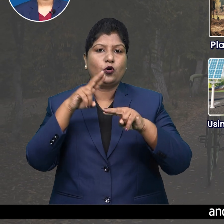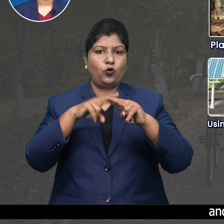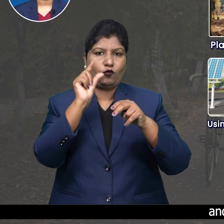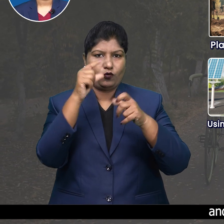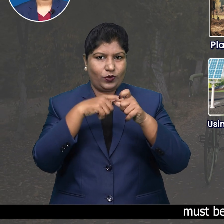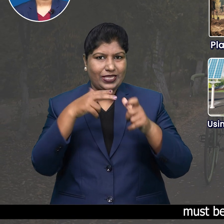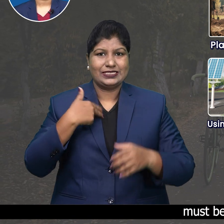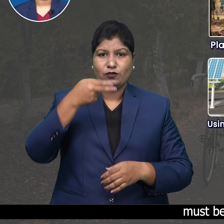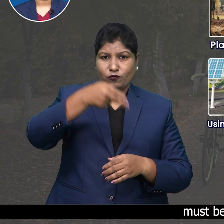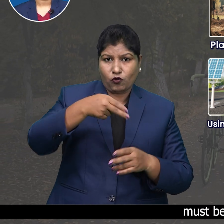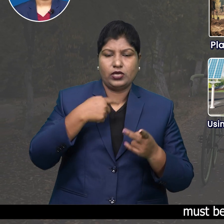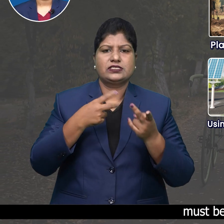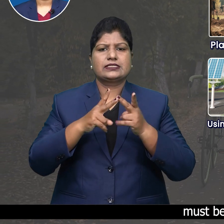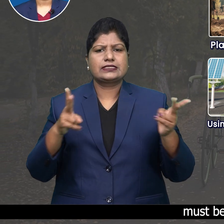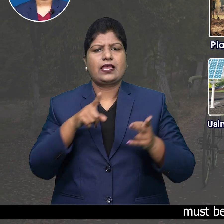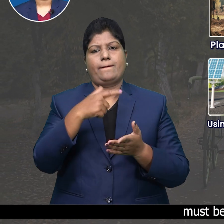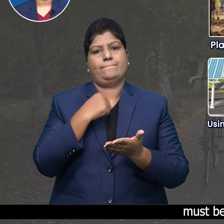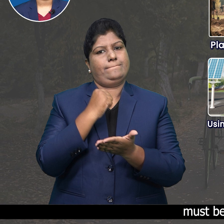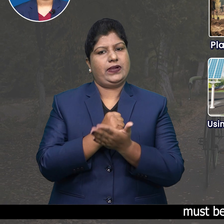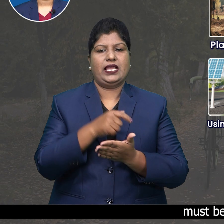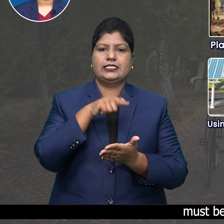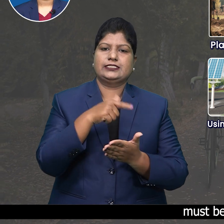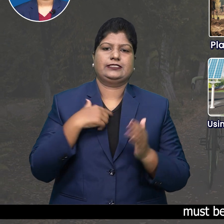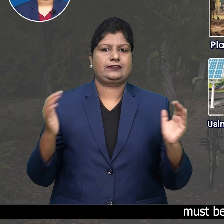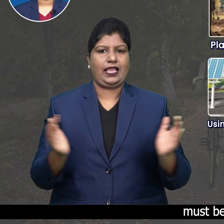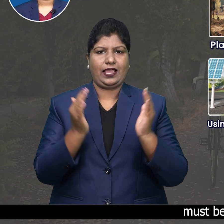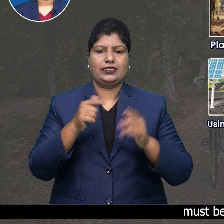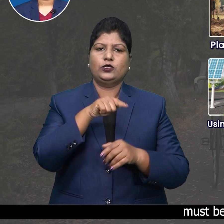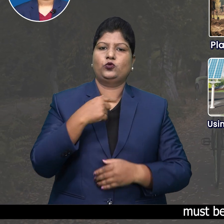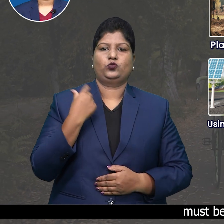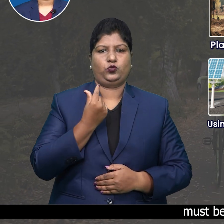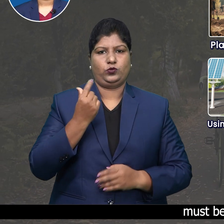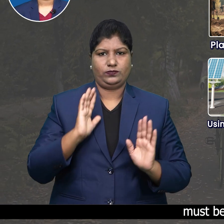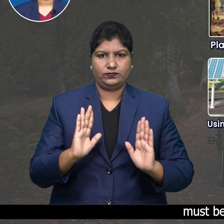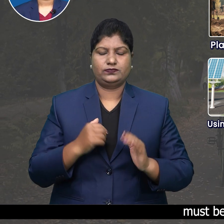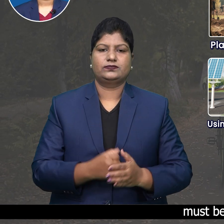biofuels must be encouraged.